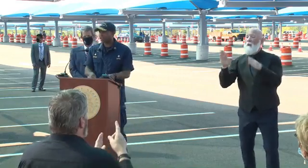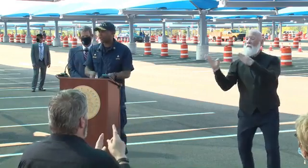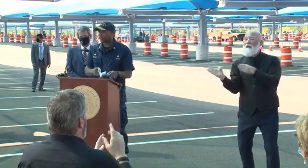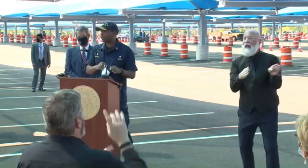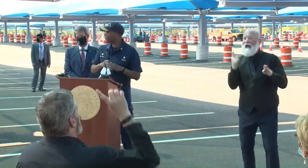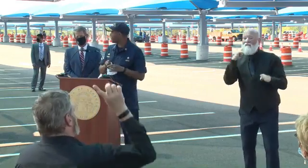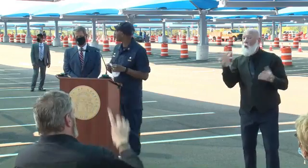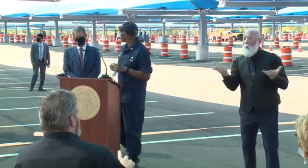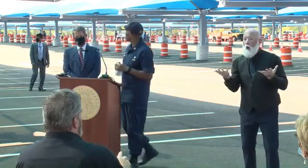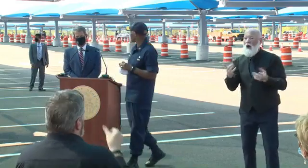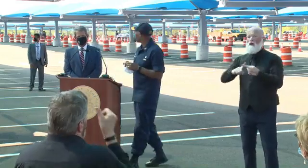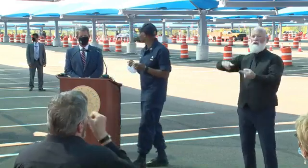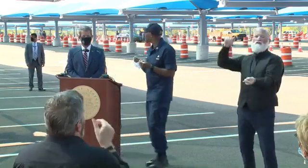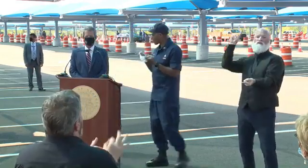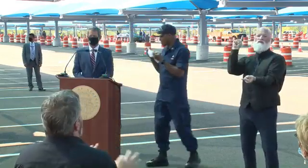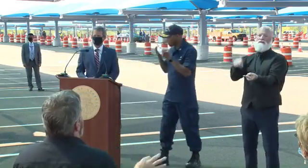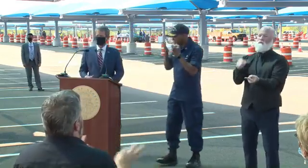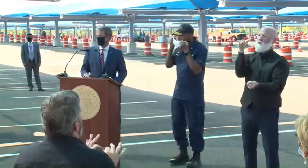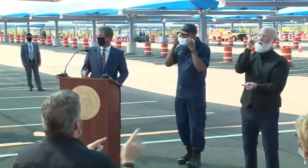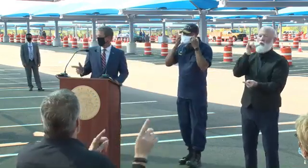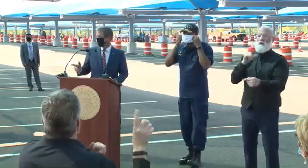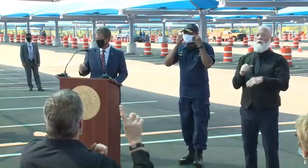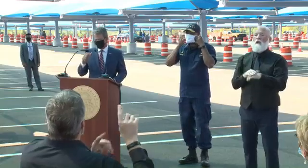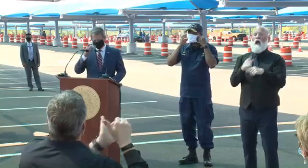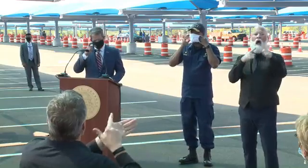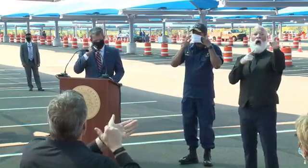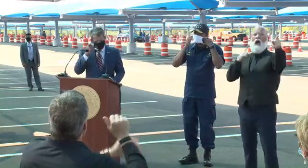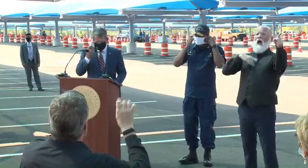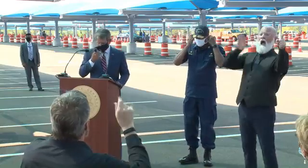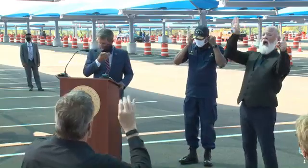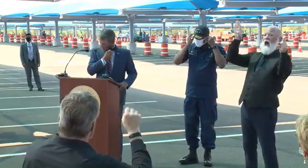it does occur. And I'll give it back to the governor. Greg.